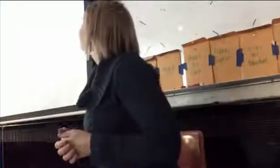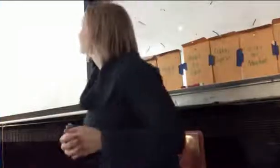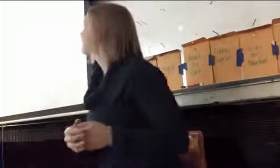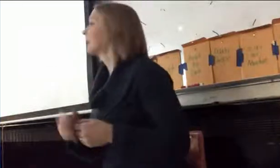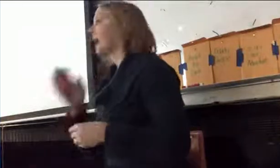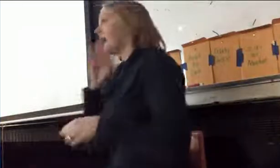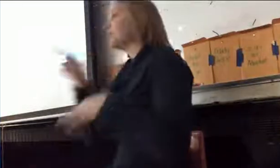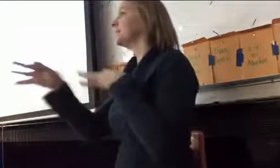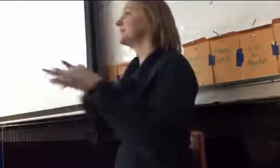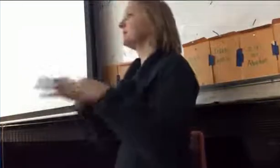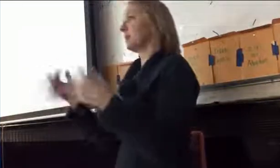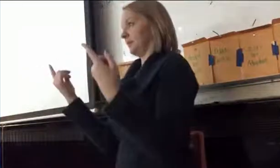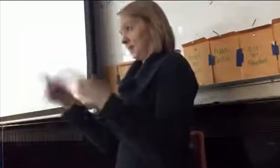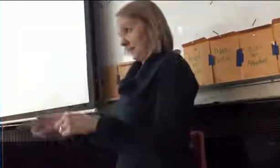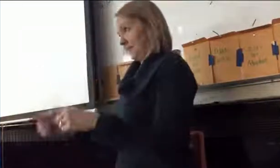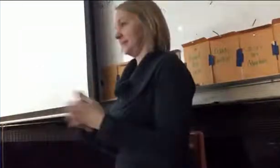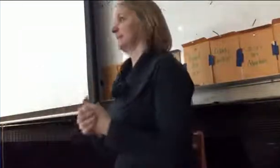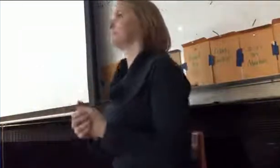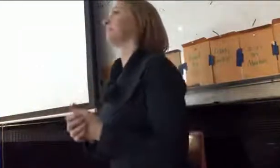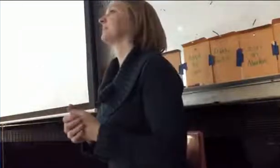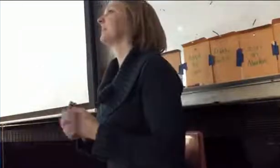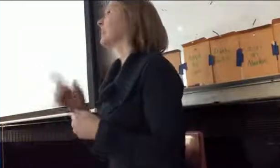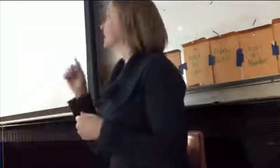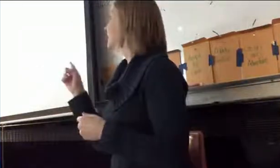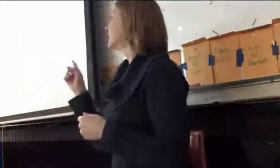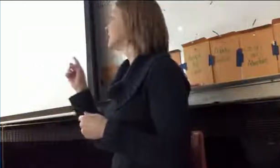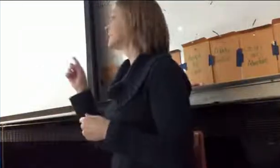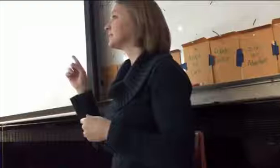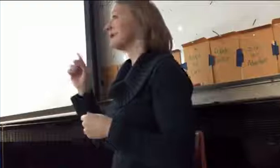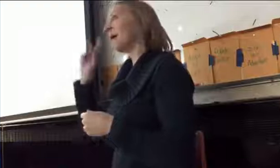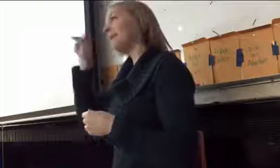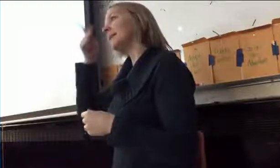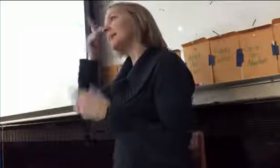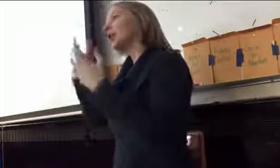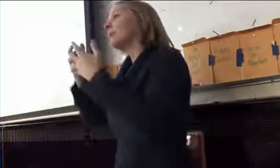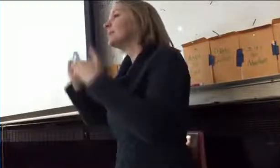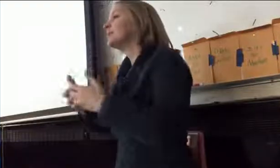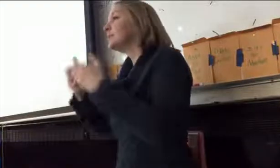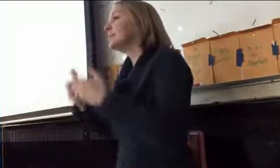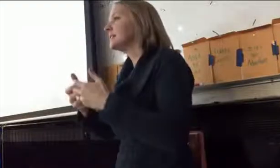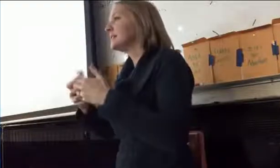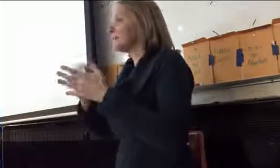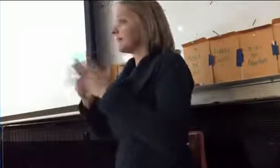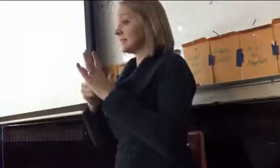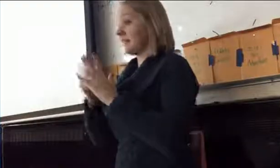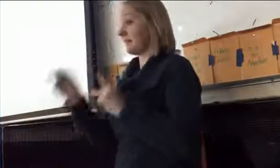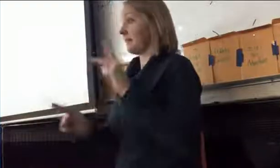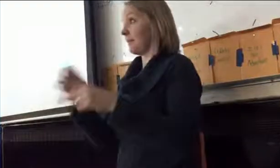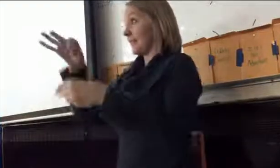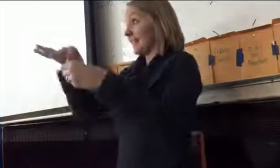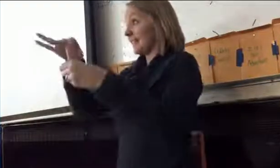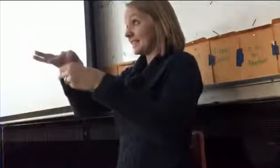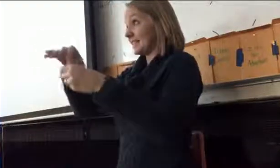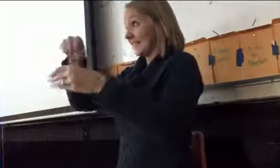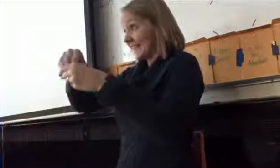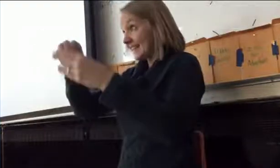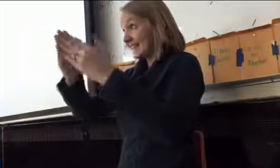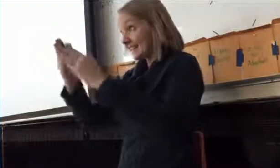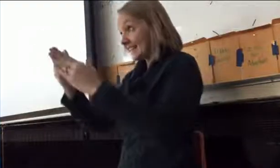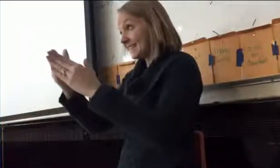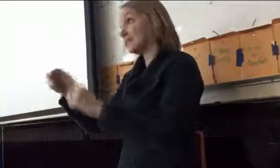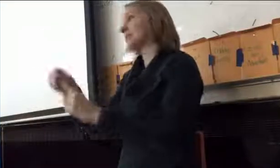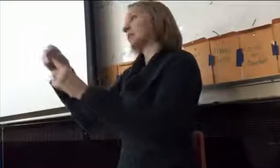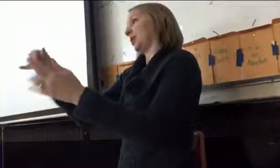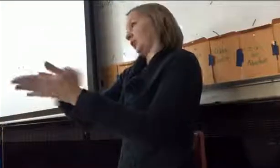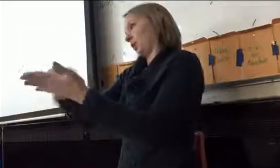explain what happens. Okay? Now these political machines are basically going to be the people elected in the major cities, in particular in New